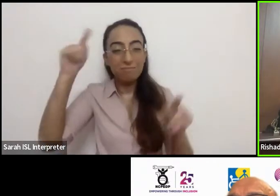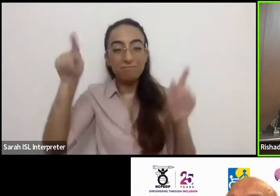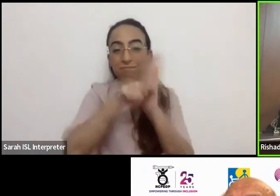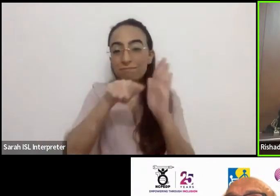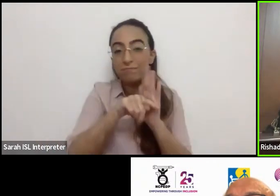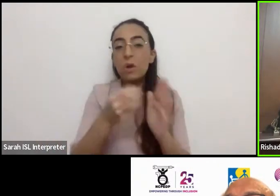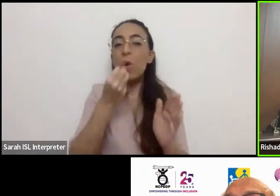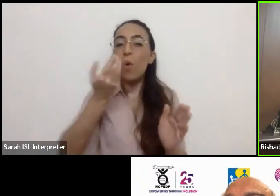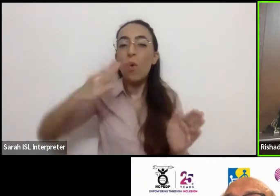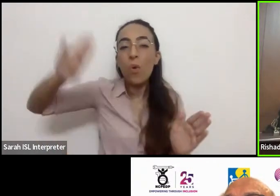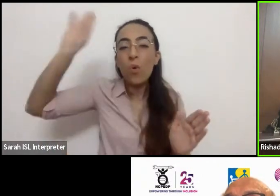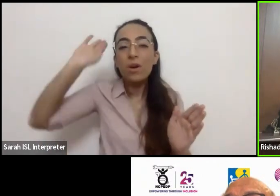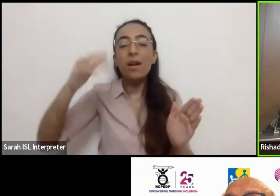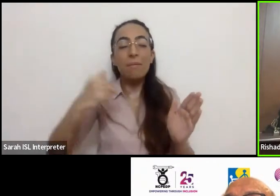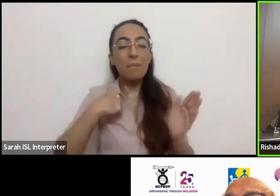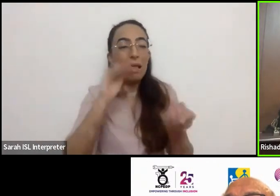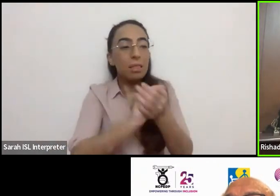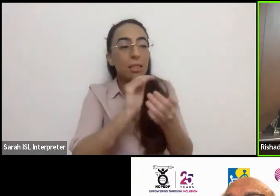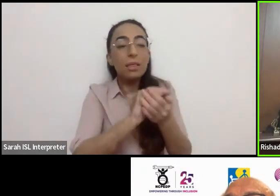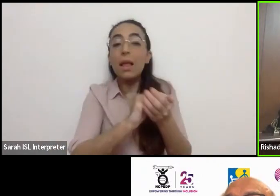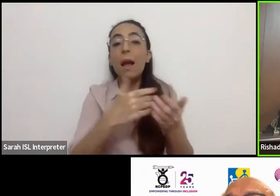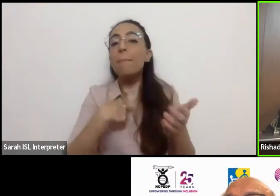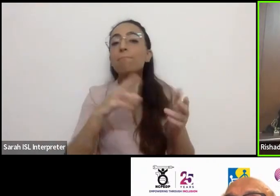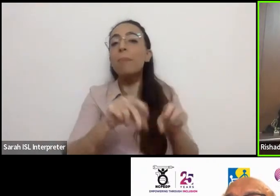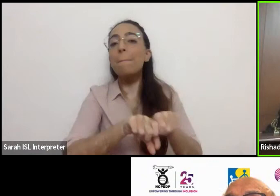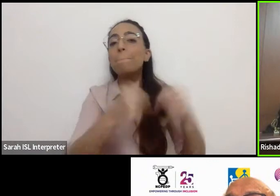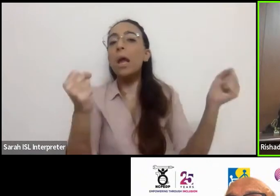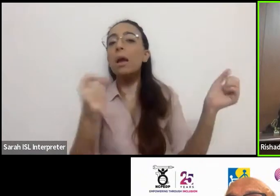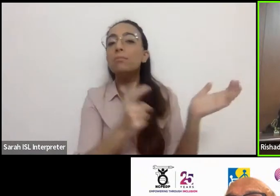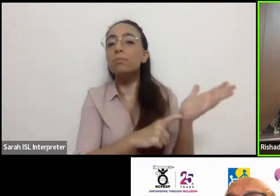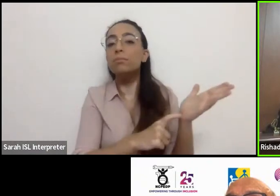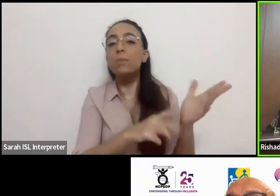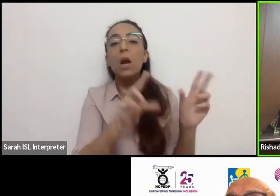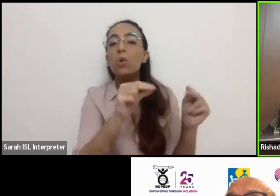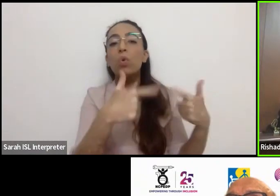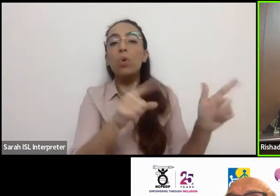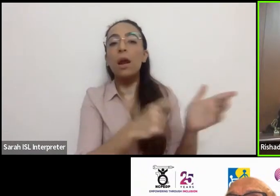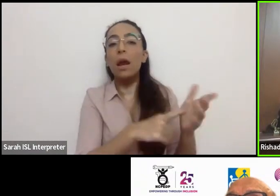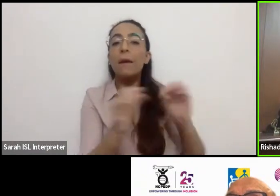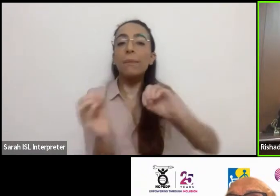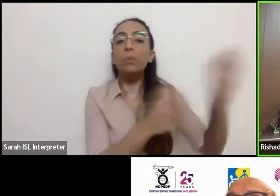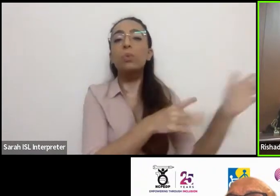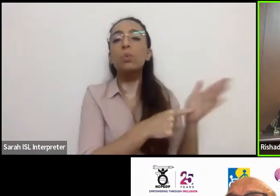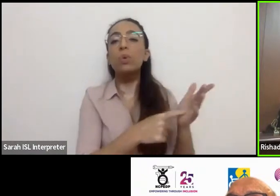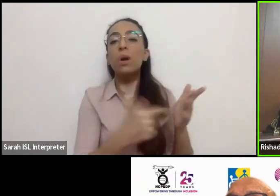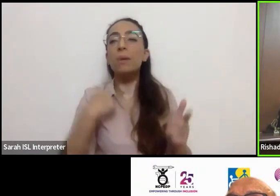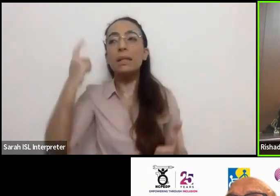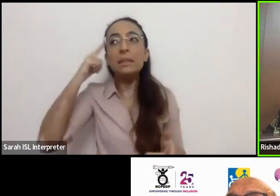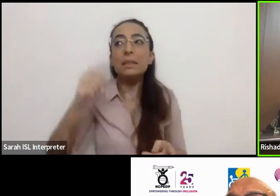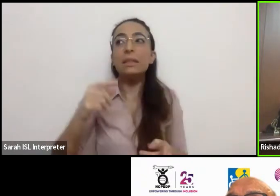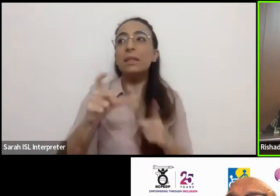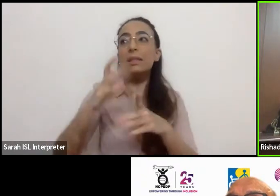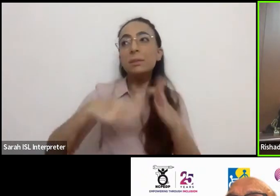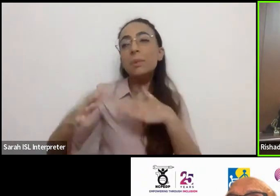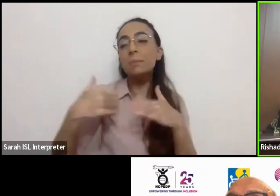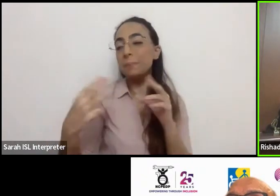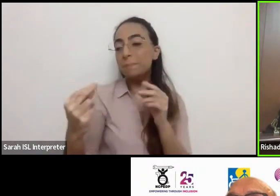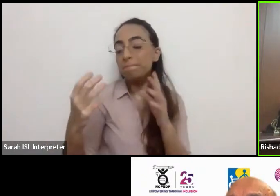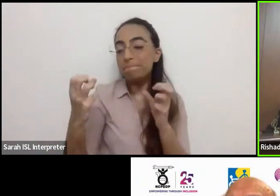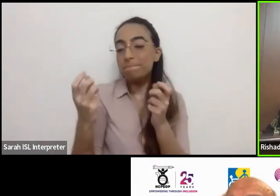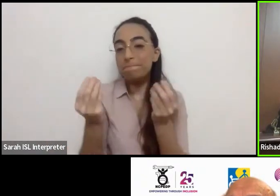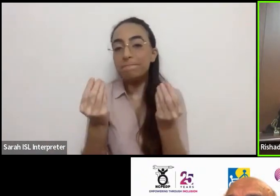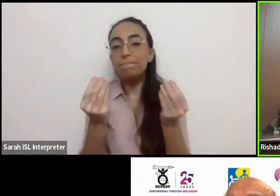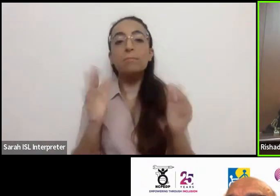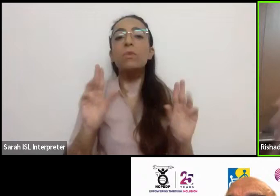and myths that exist about people, right? Capability perception, awkwardness in terms of how do you engage with people